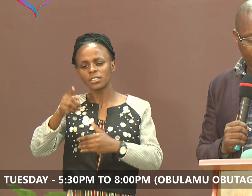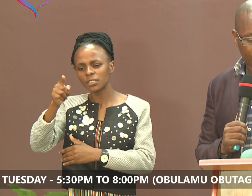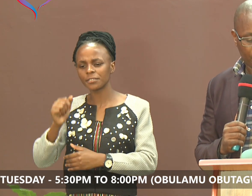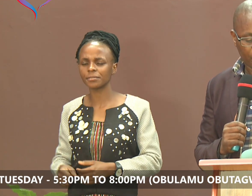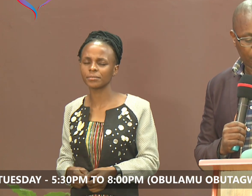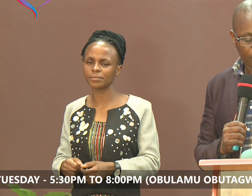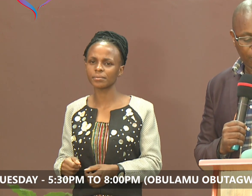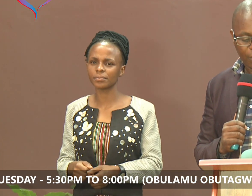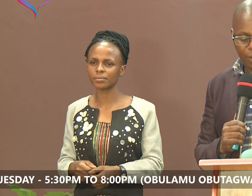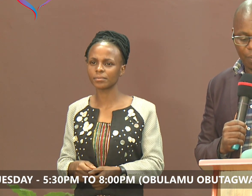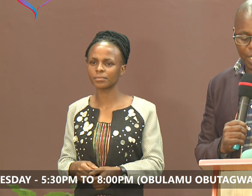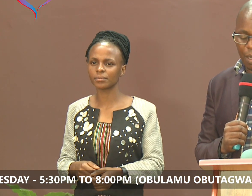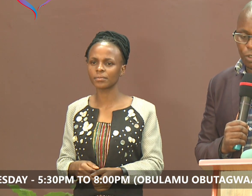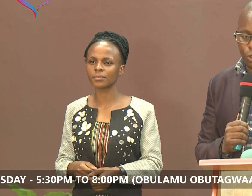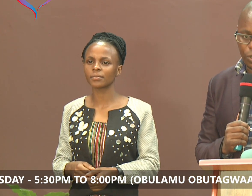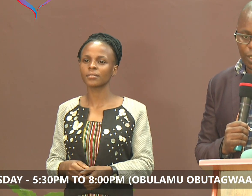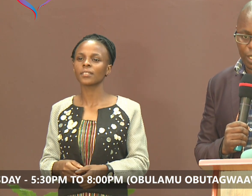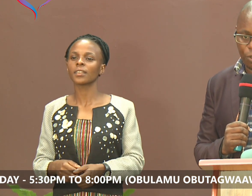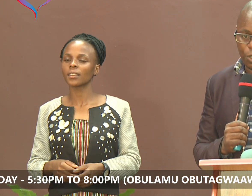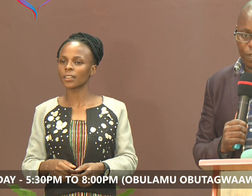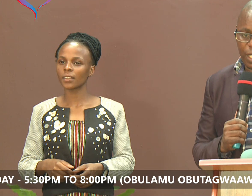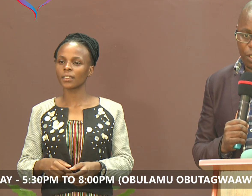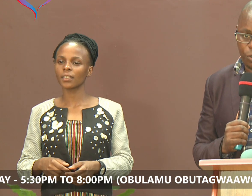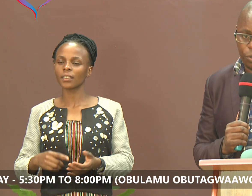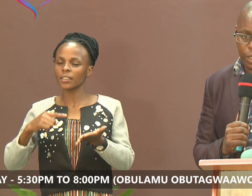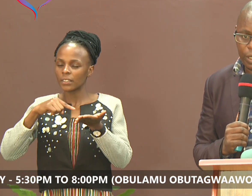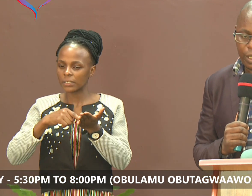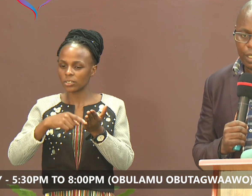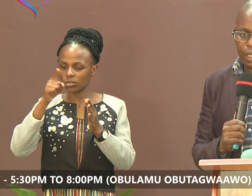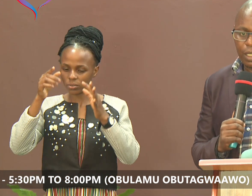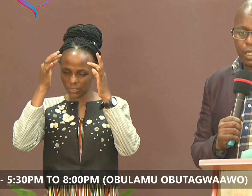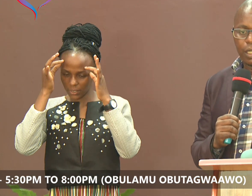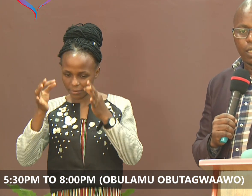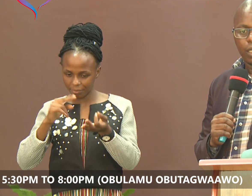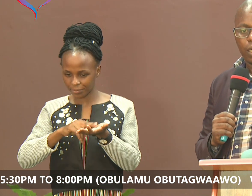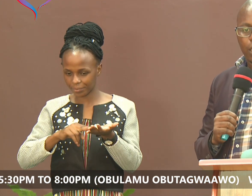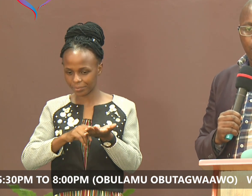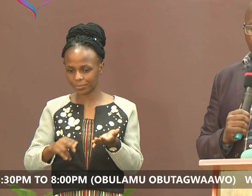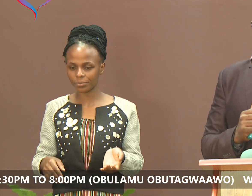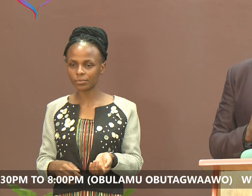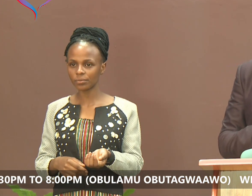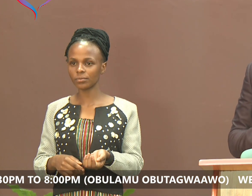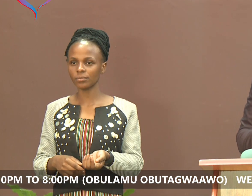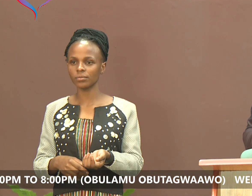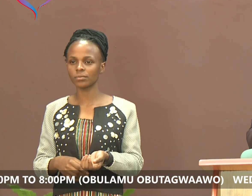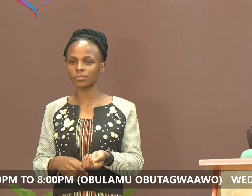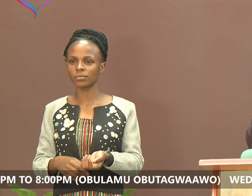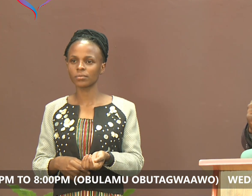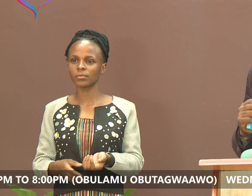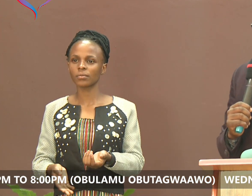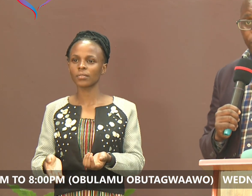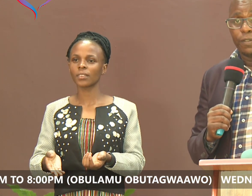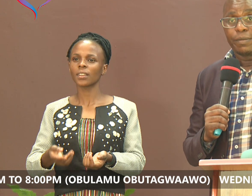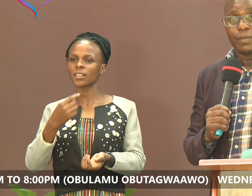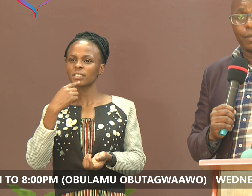kitwaliramu abantu ababeetoolodde. The mediums you're choosing, the technology you have decided to use. Omukutu gw'osazeewo okukozesa. Let's say you want to rebuke